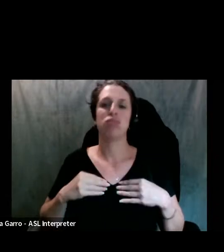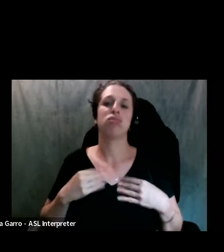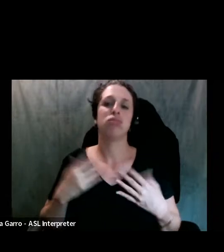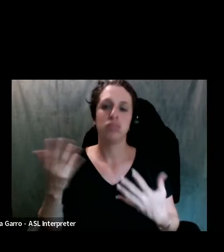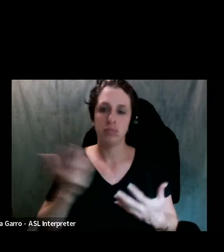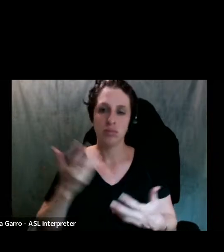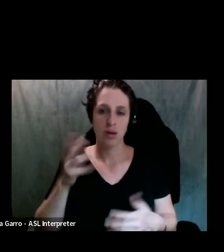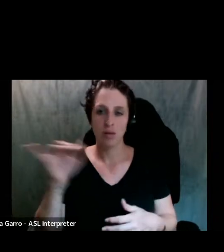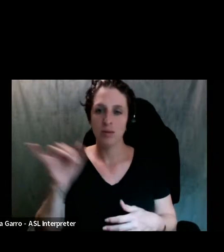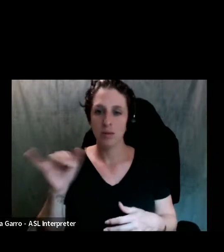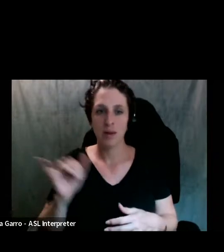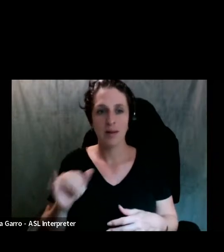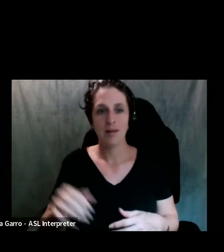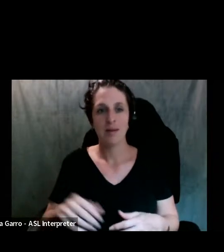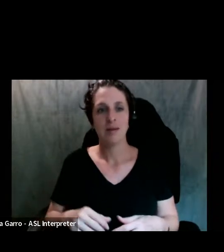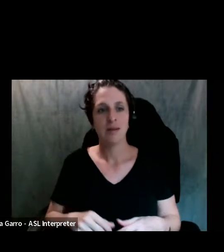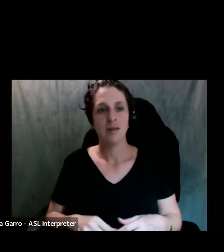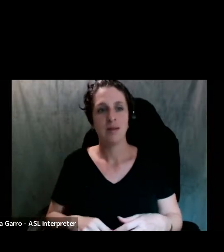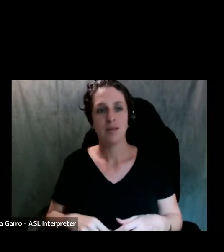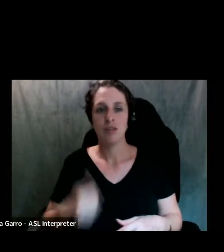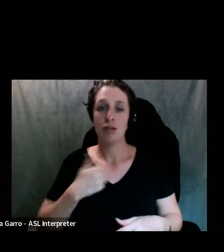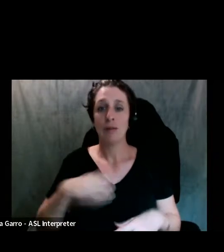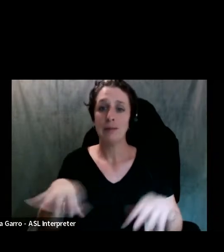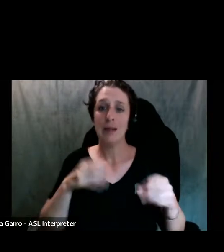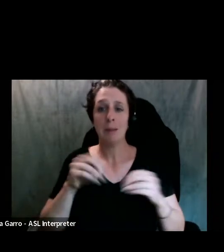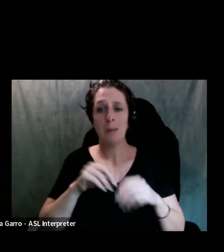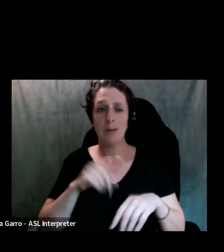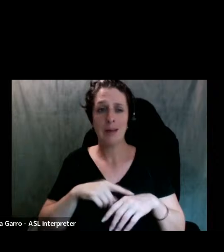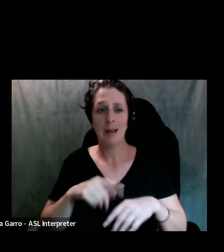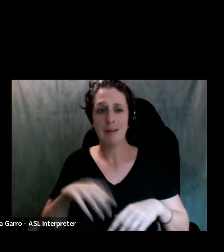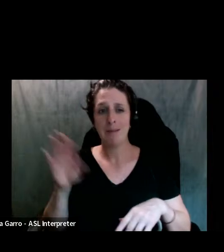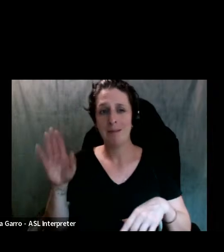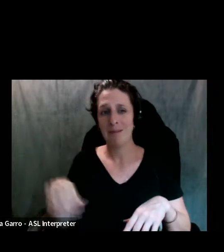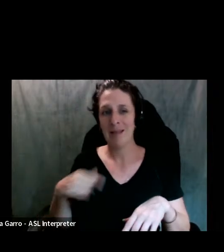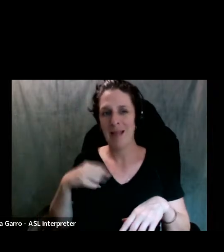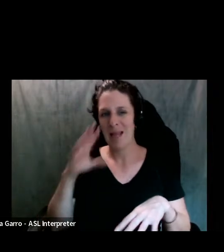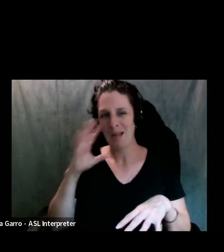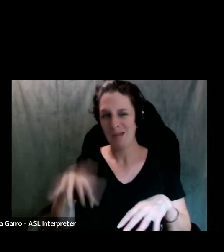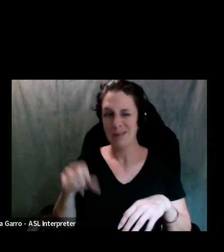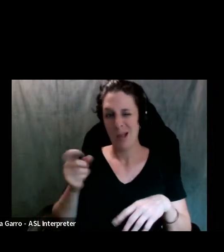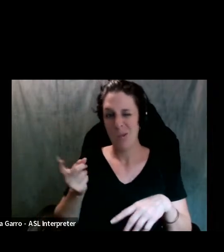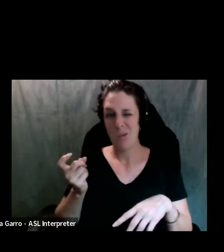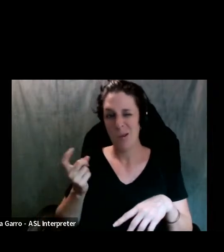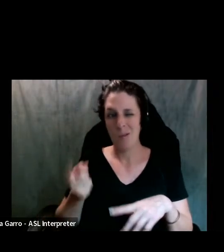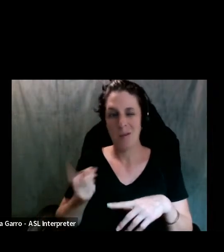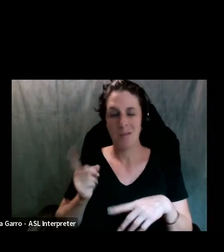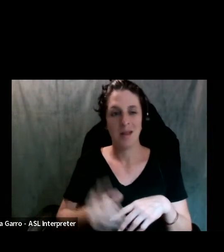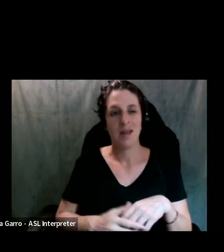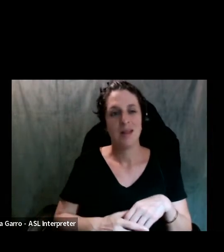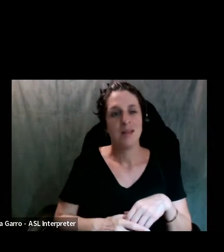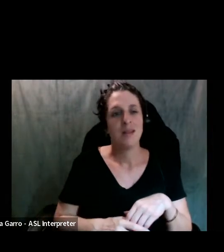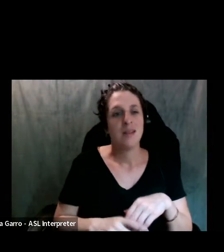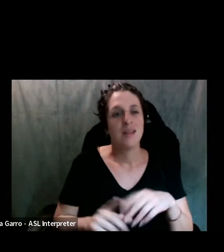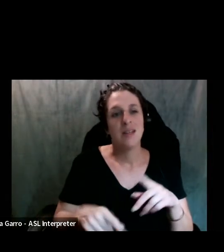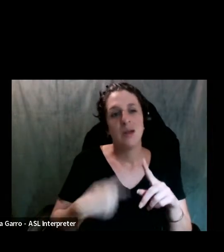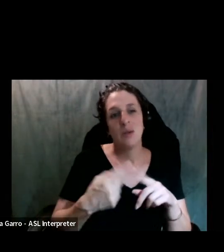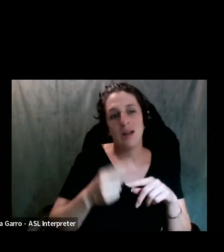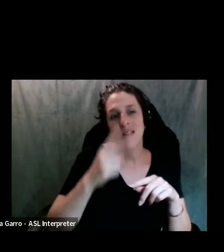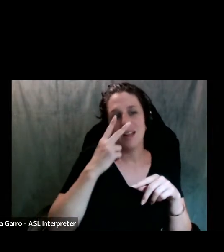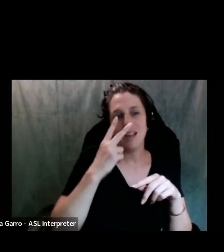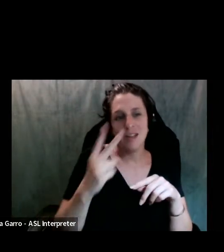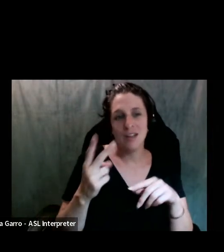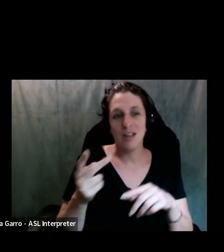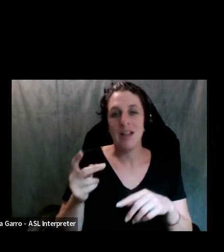did, sorry for taking more time. That's Thank you. okay. I'm going to take one more minute too. Like when I look at Bridge and like